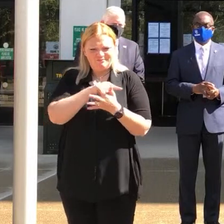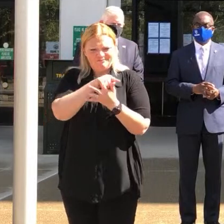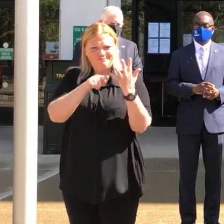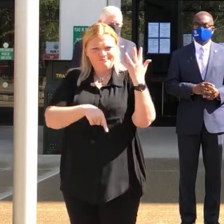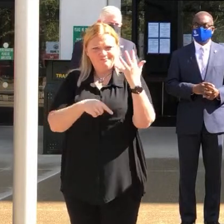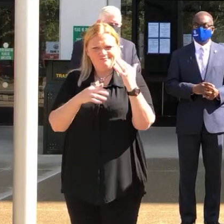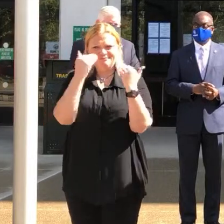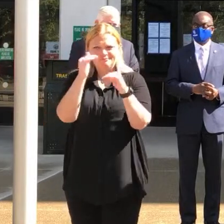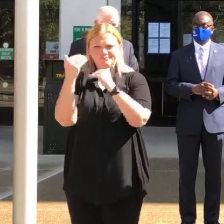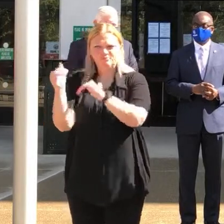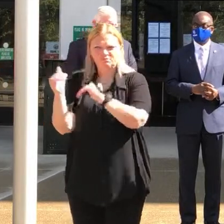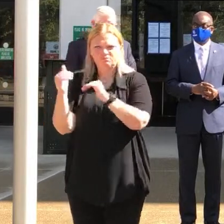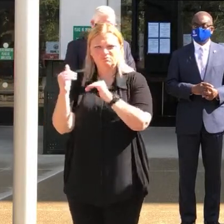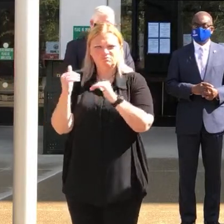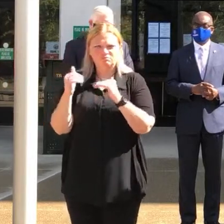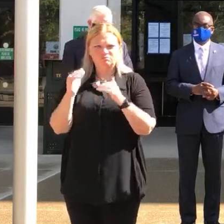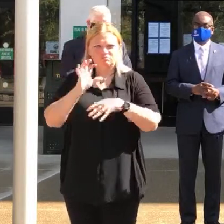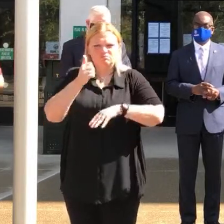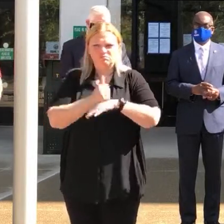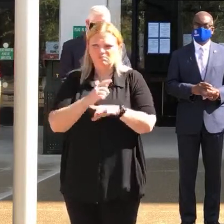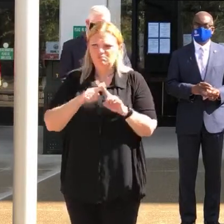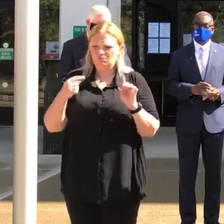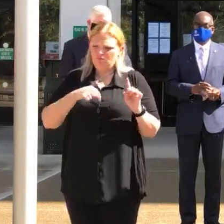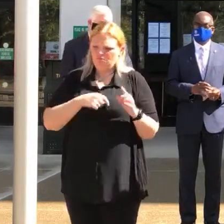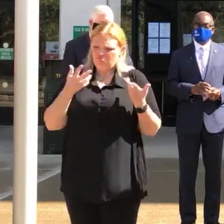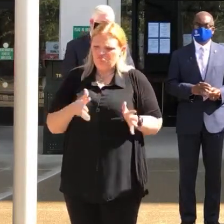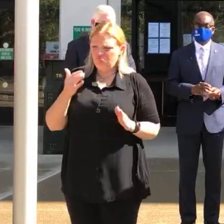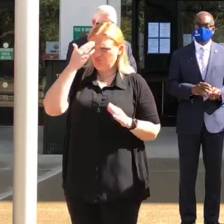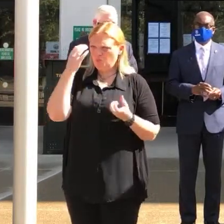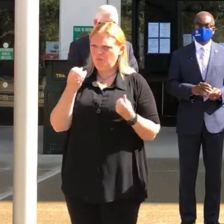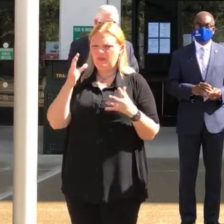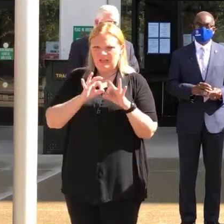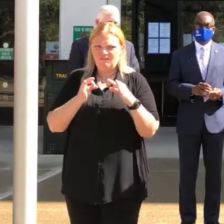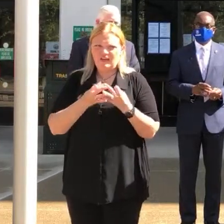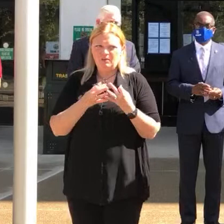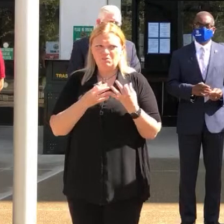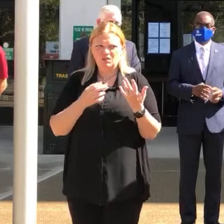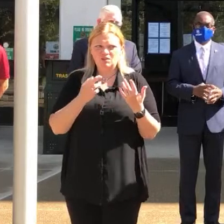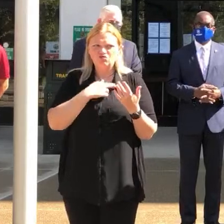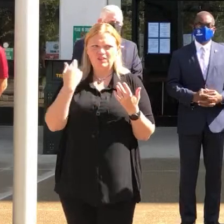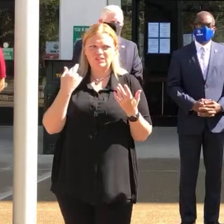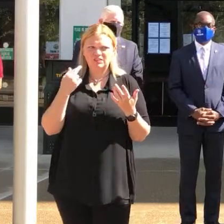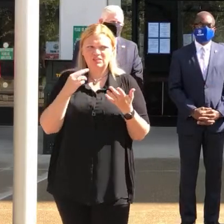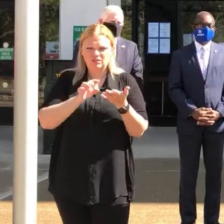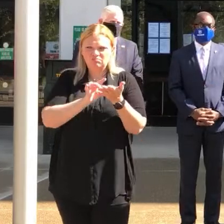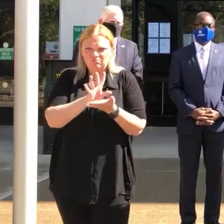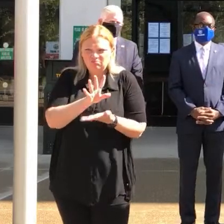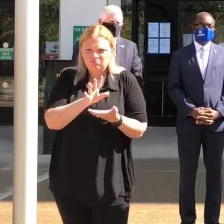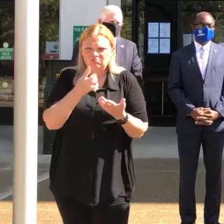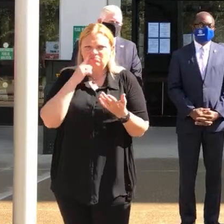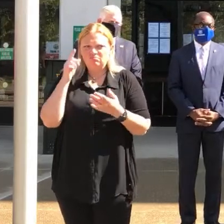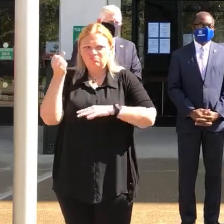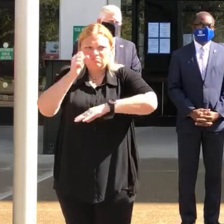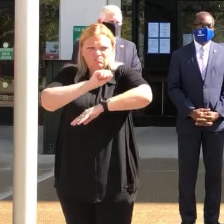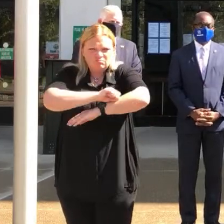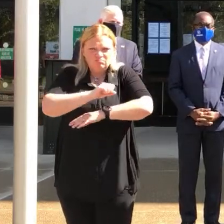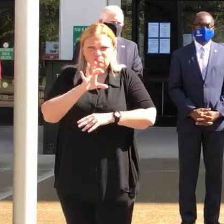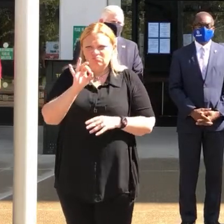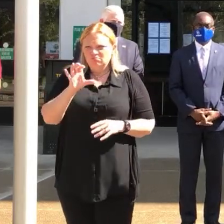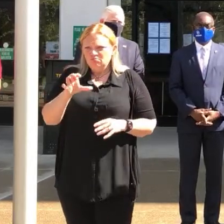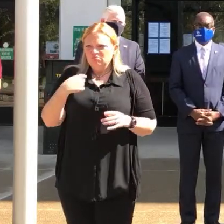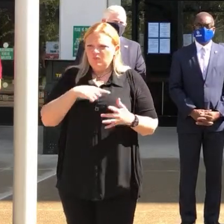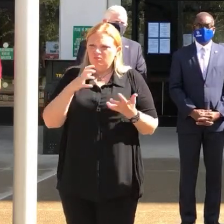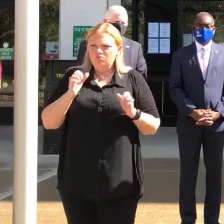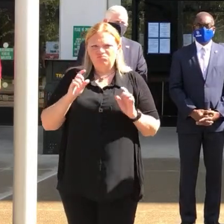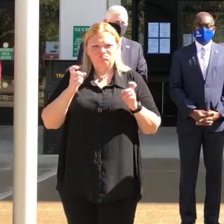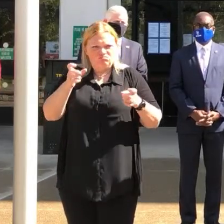of restrictions that are in place, but we know that many families are at risk for eviction, Many families are at risk for foreclosure, and we want to